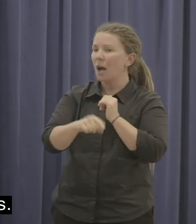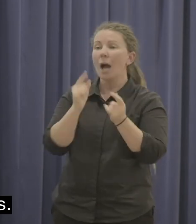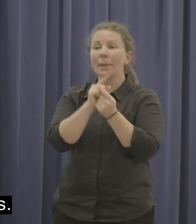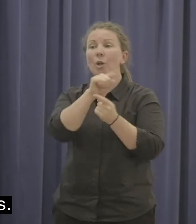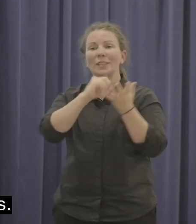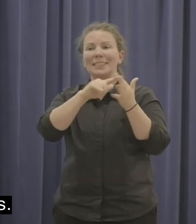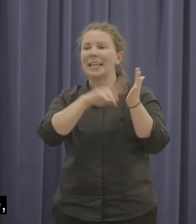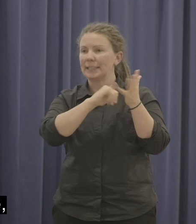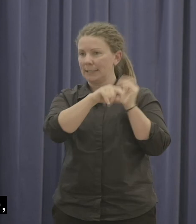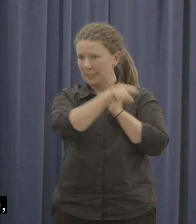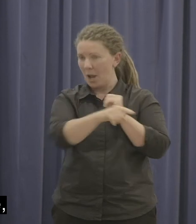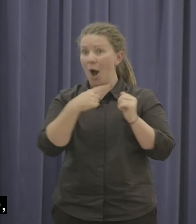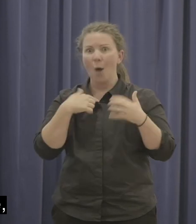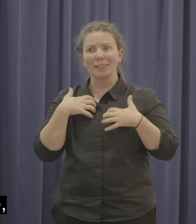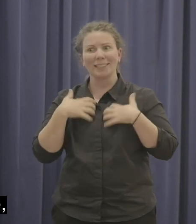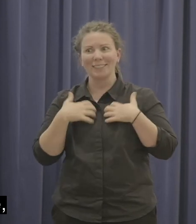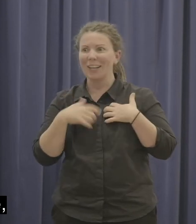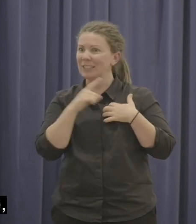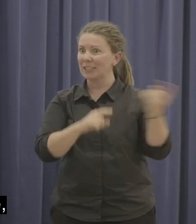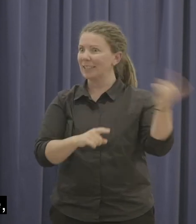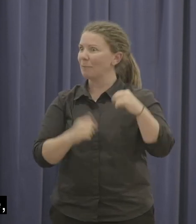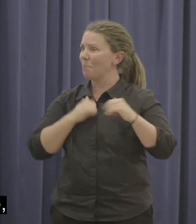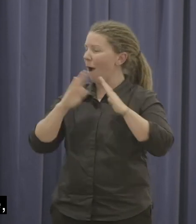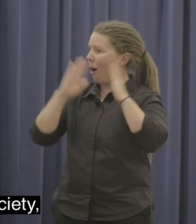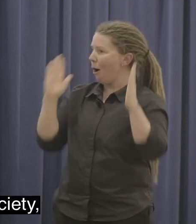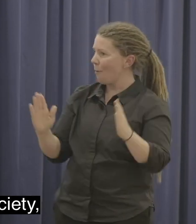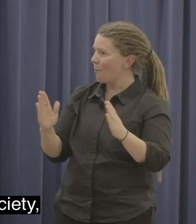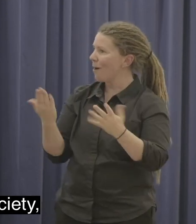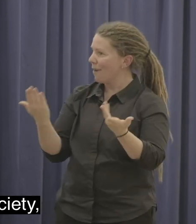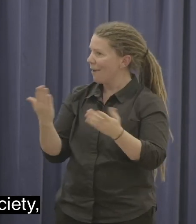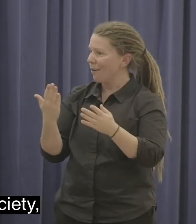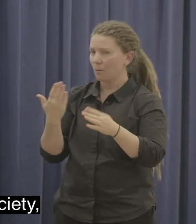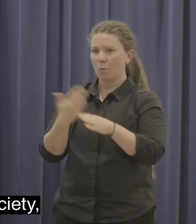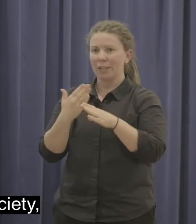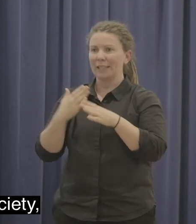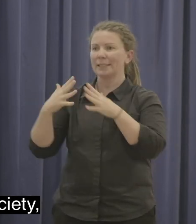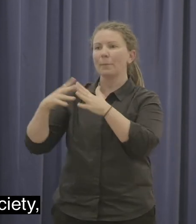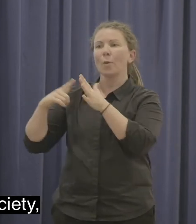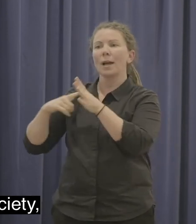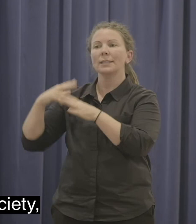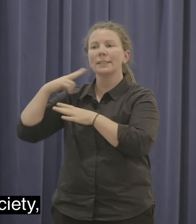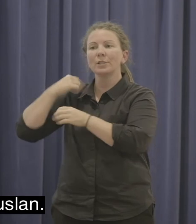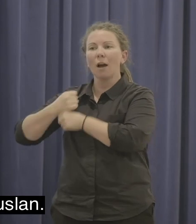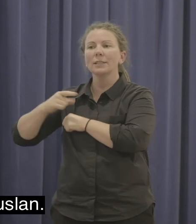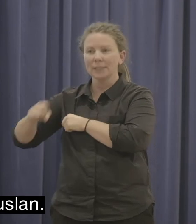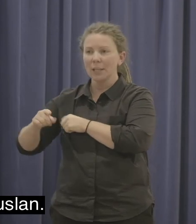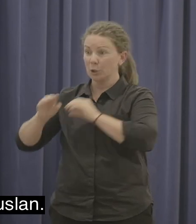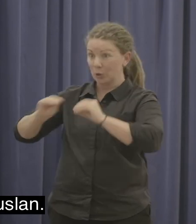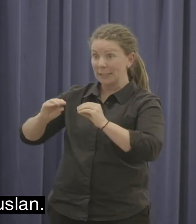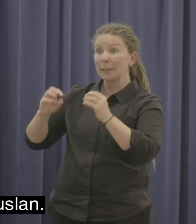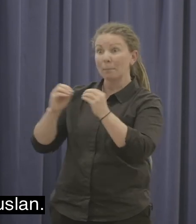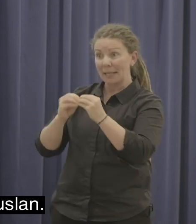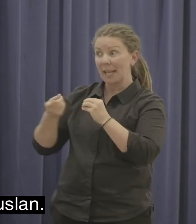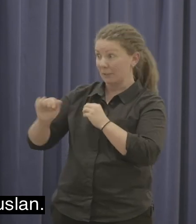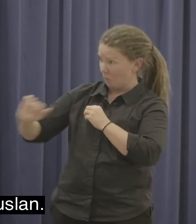at SENS, and so I was excited to have her attend our home whilst working at WA Deaf Society to teach Billy and